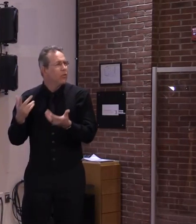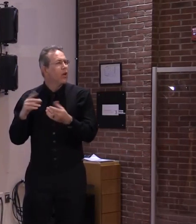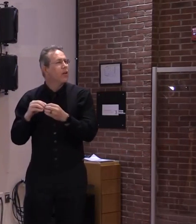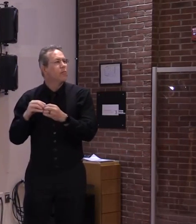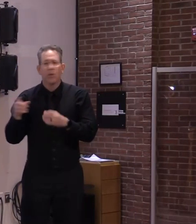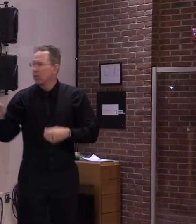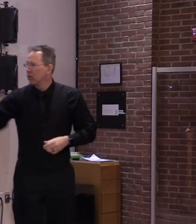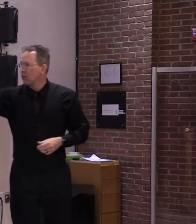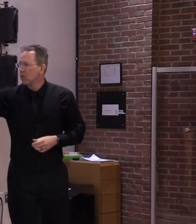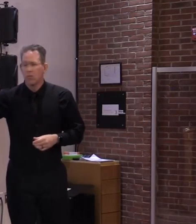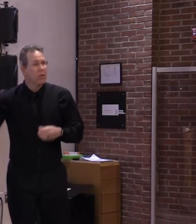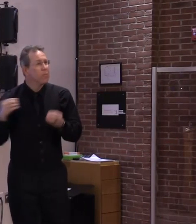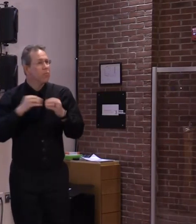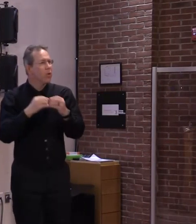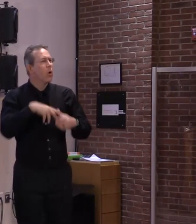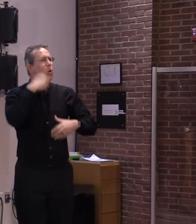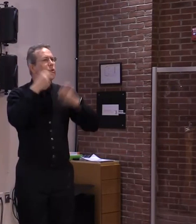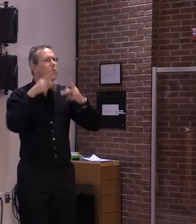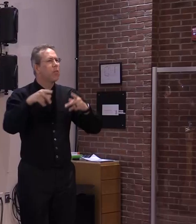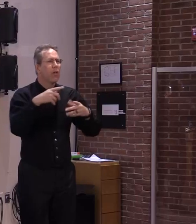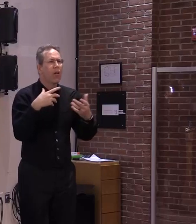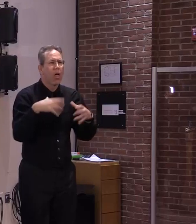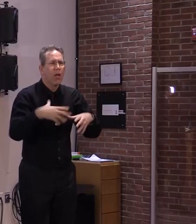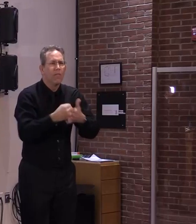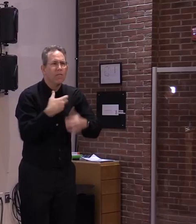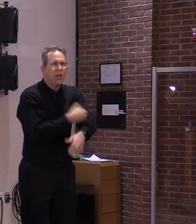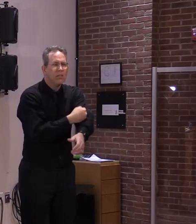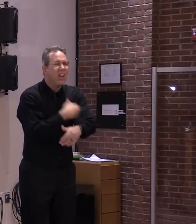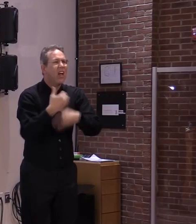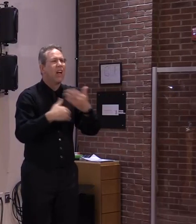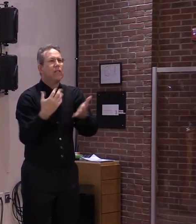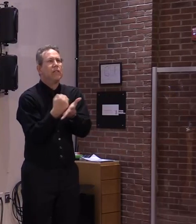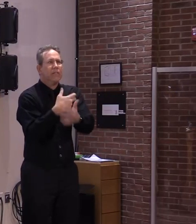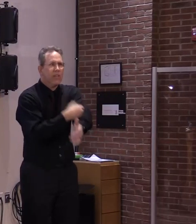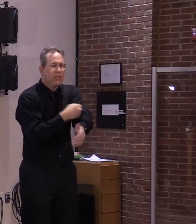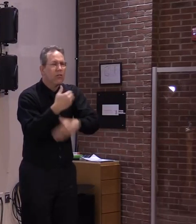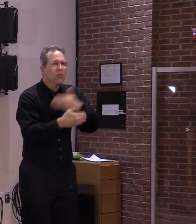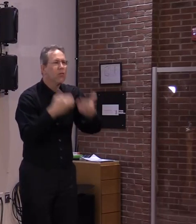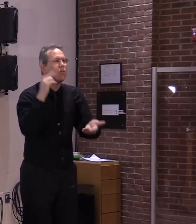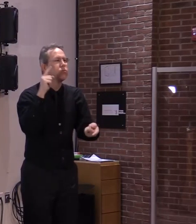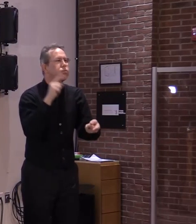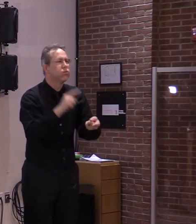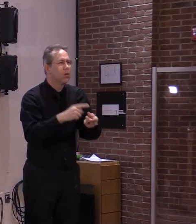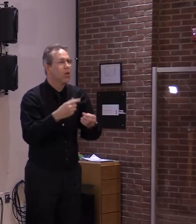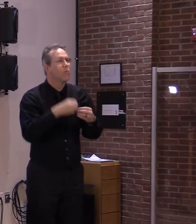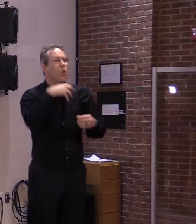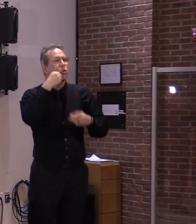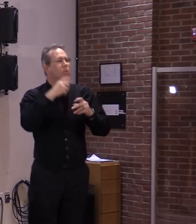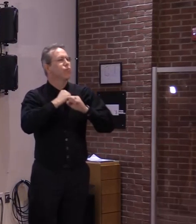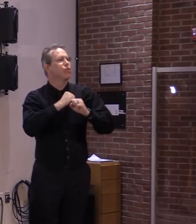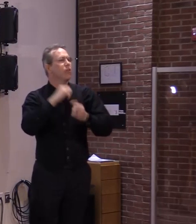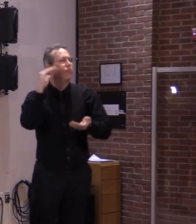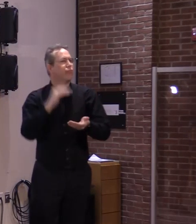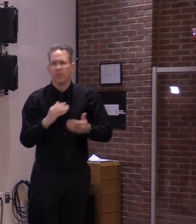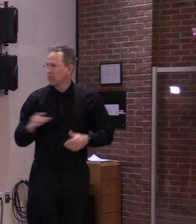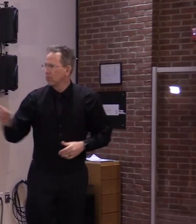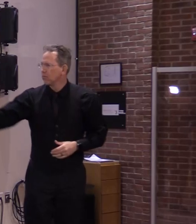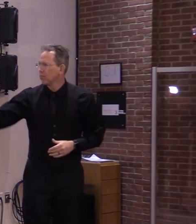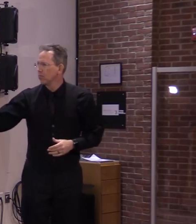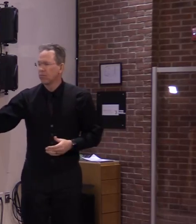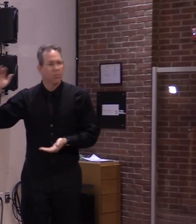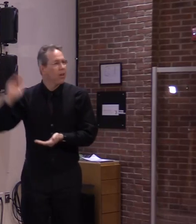this week, now with significantly more protection among that age group, those 60 and older only make up about 9%